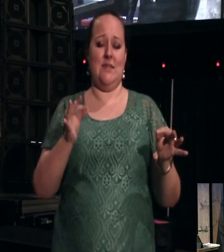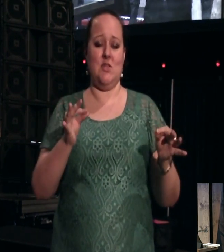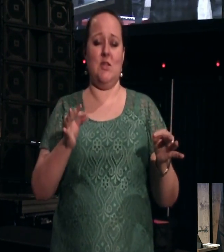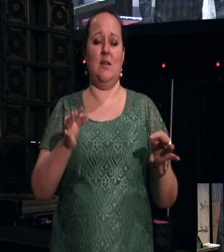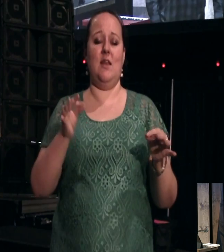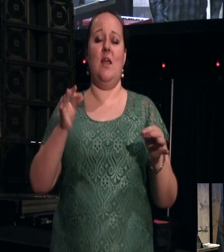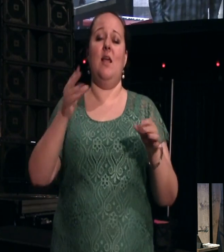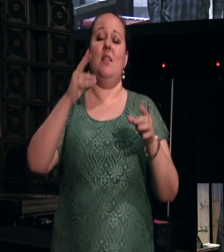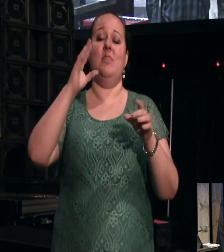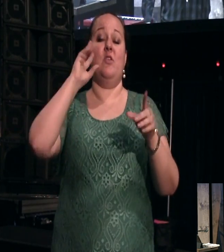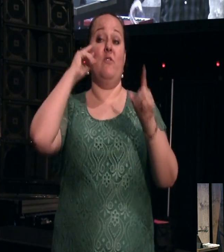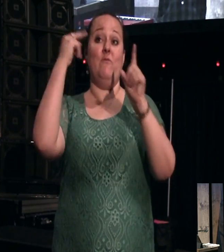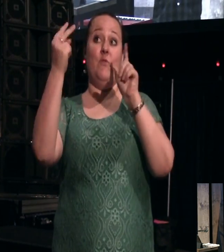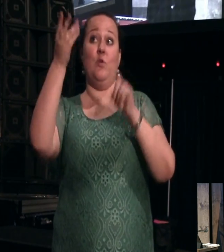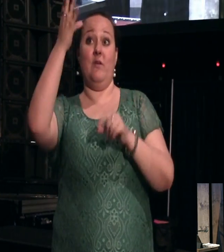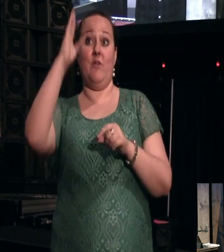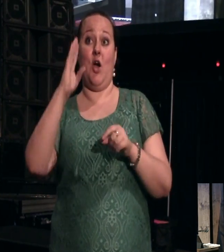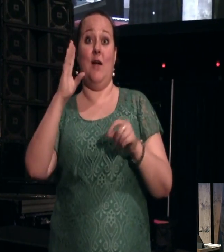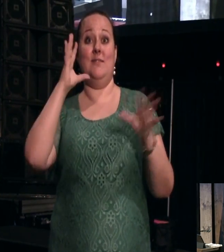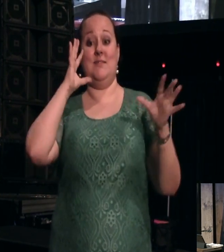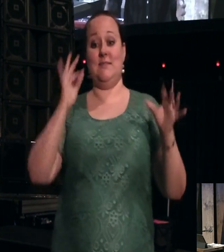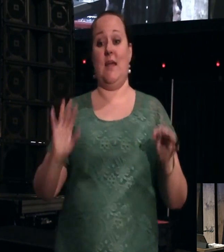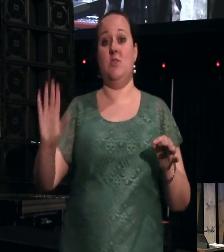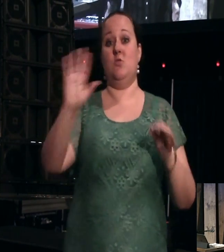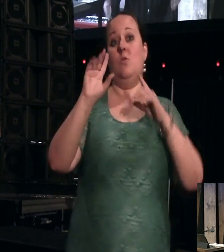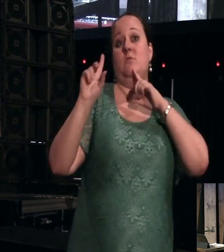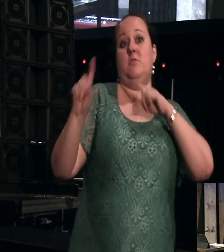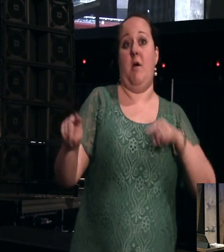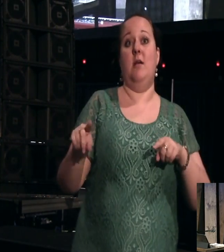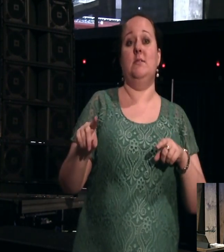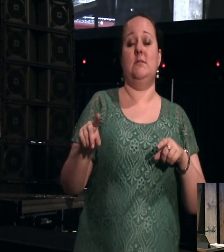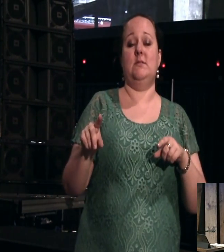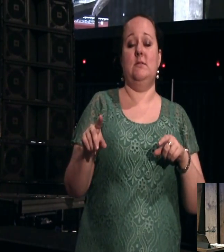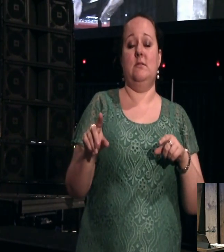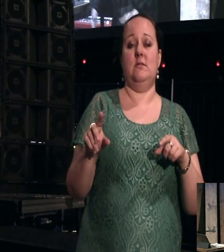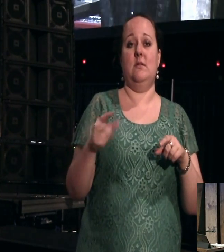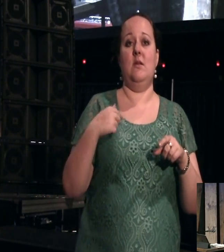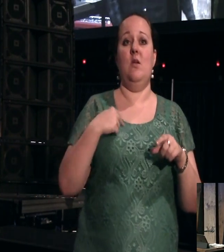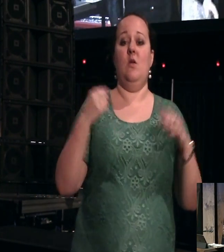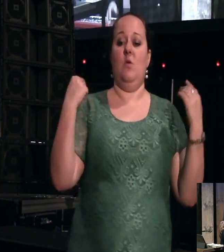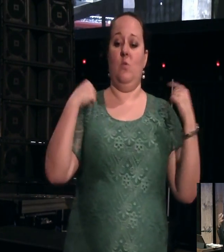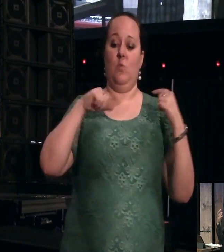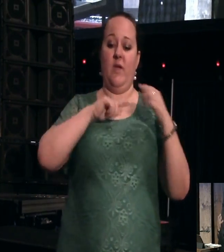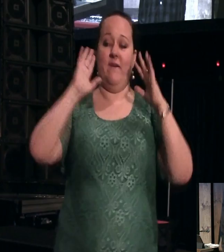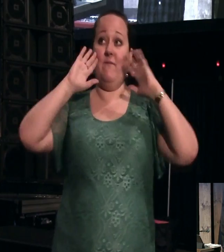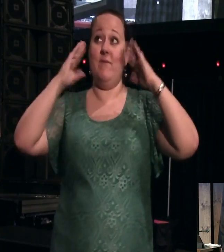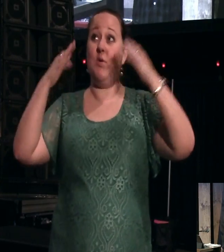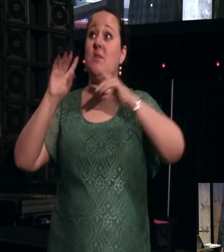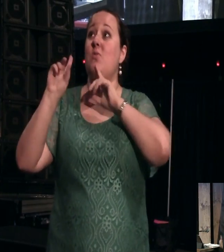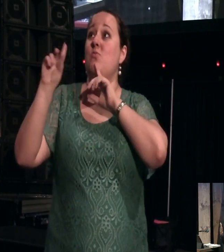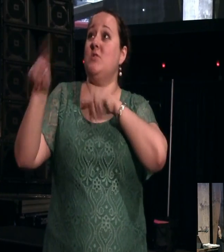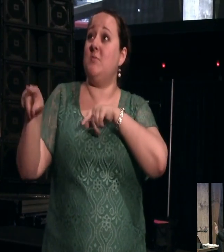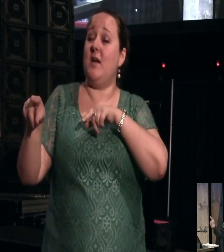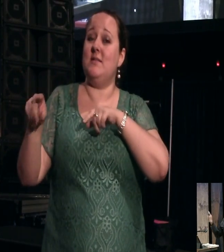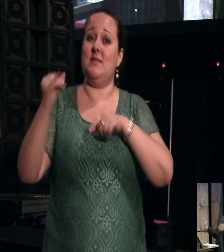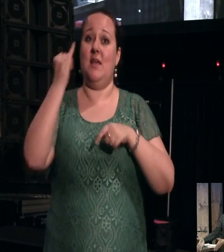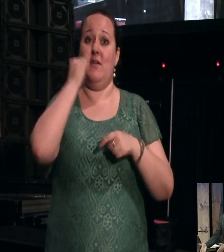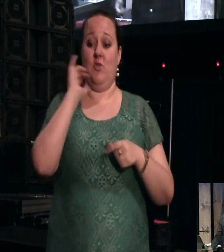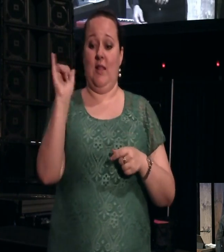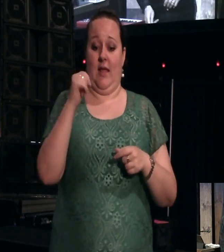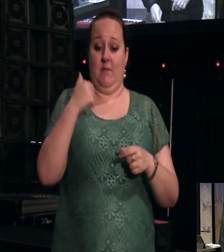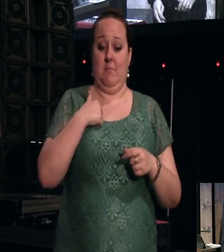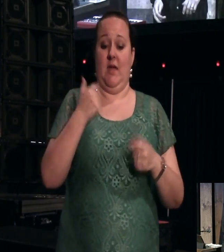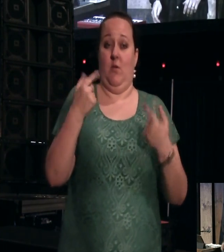So your view of God determines your response to God. And the interesting thing is we spend all of our time focusing on